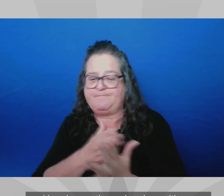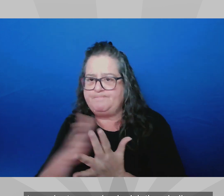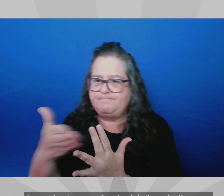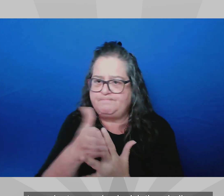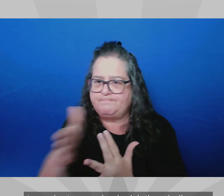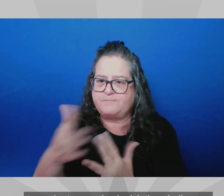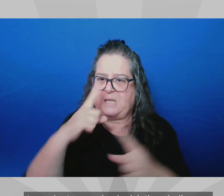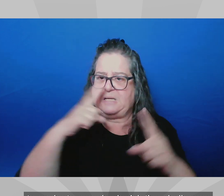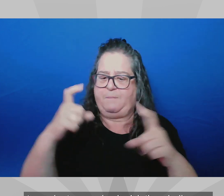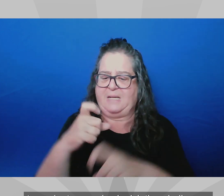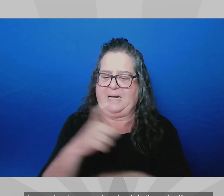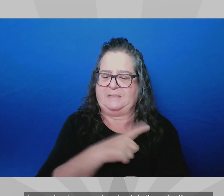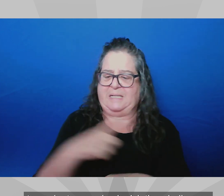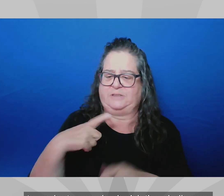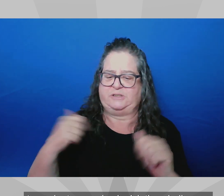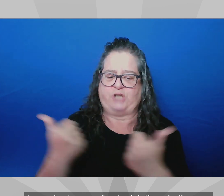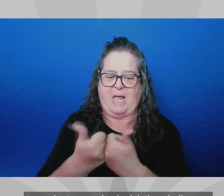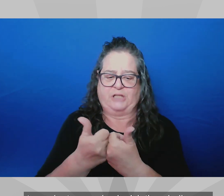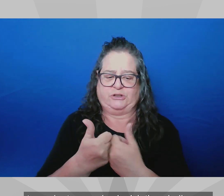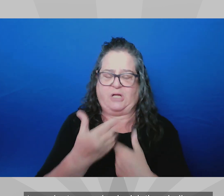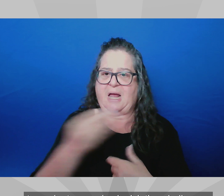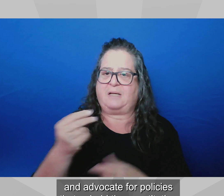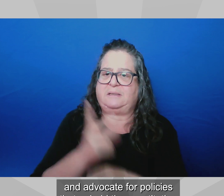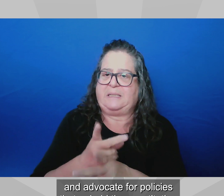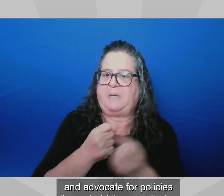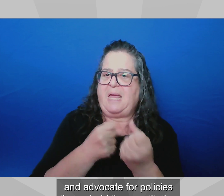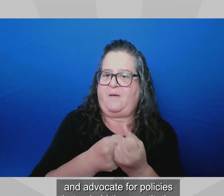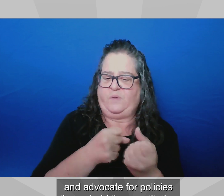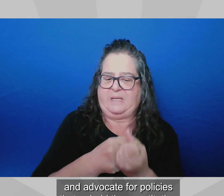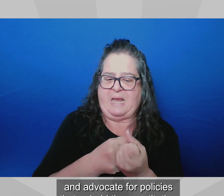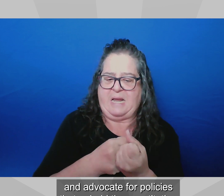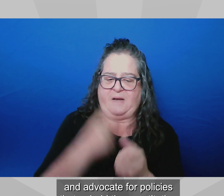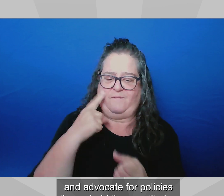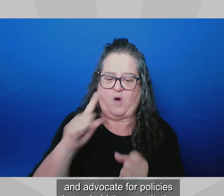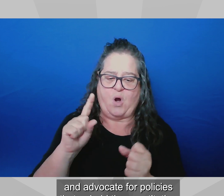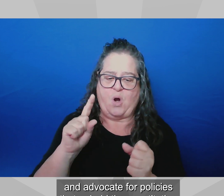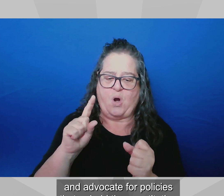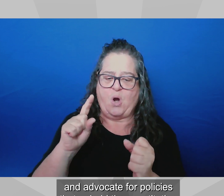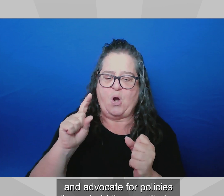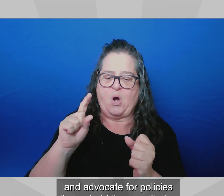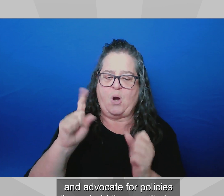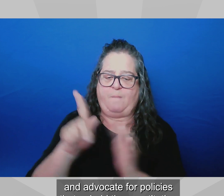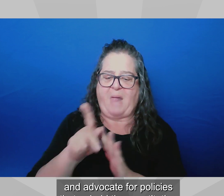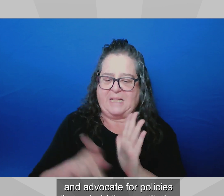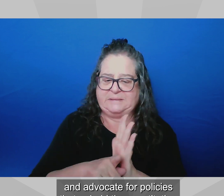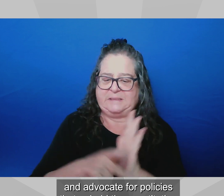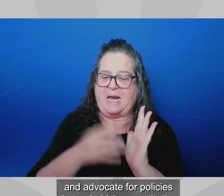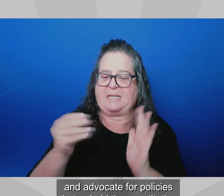to navigate complex legislative challenges and advocate for policies that uphold the Constitution